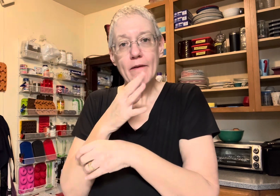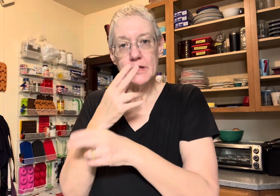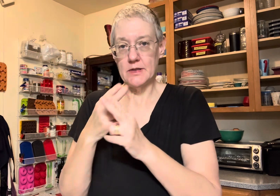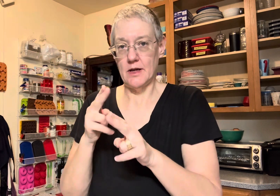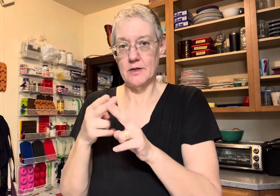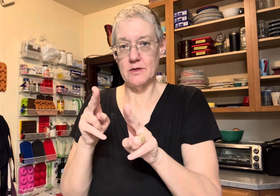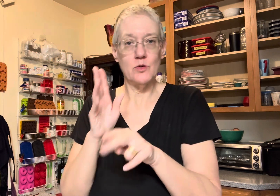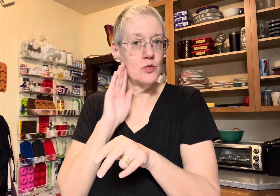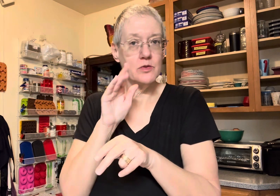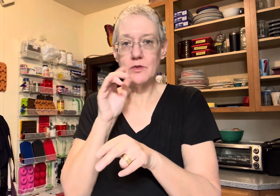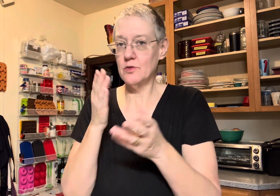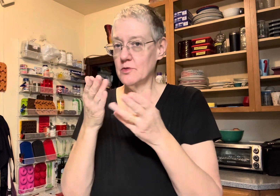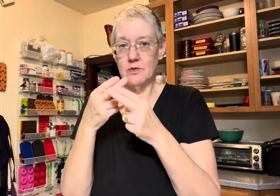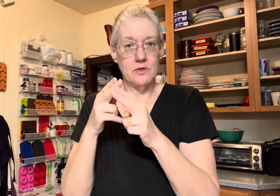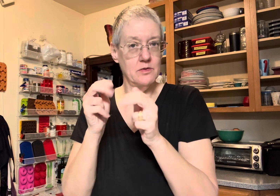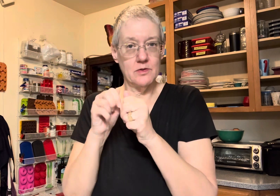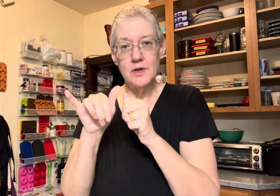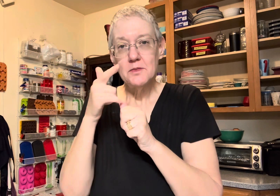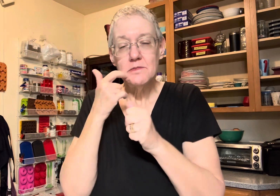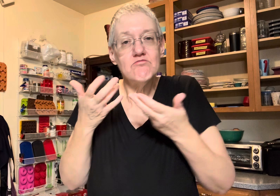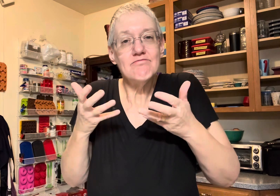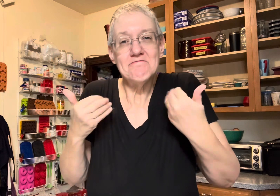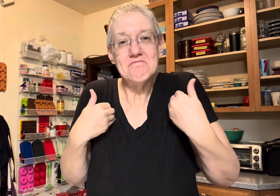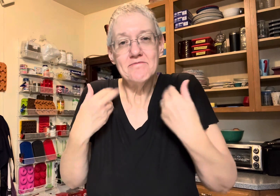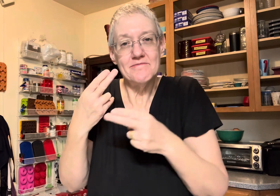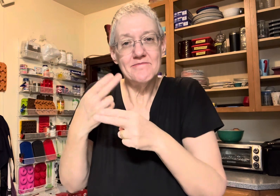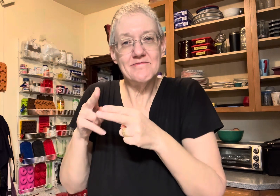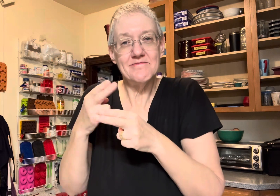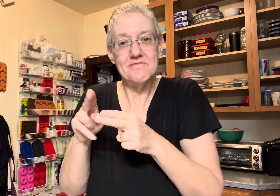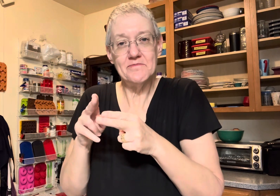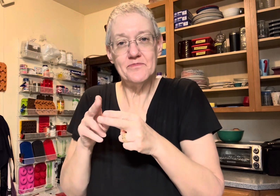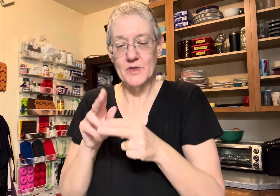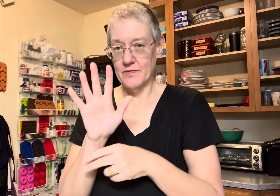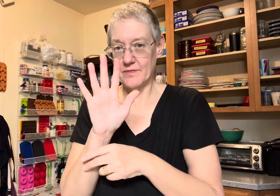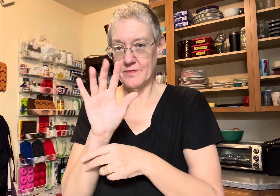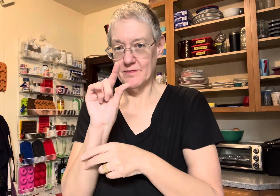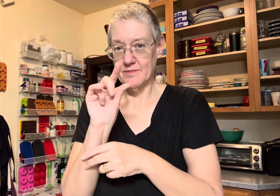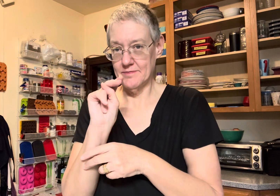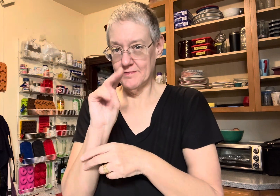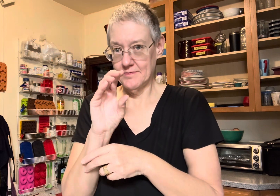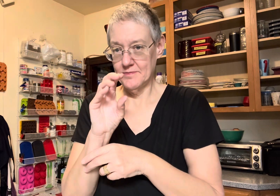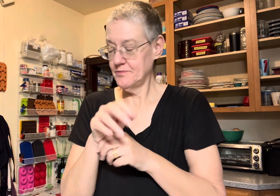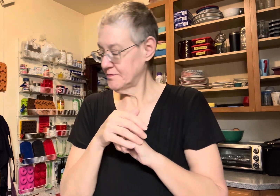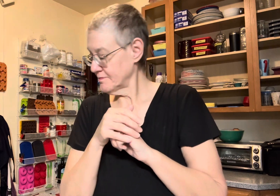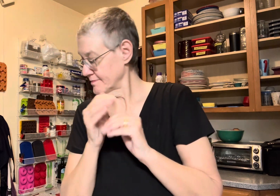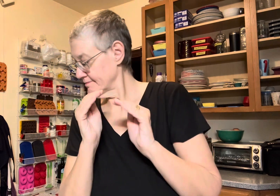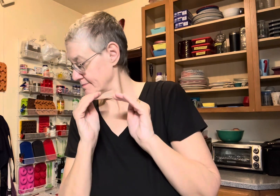carb because that includes his breakfast eggs. I won't serve that with eggs because there's already 2 eggs in there.